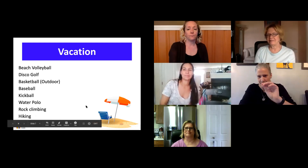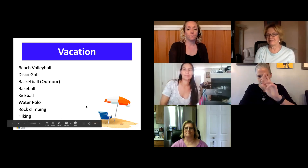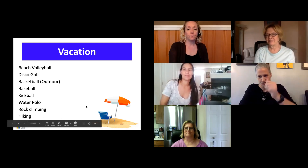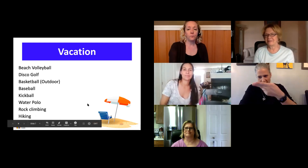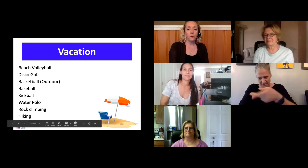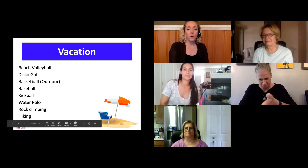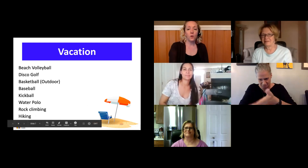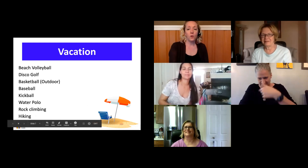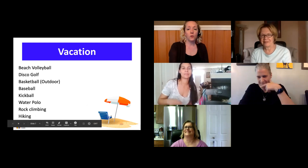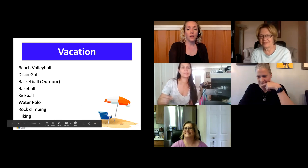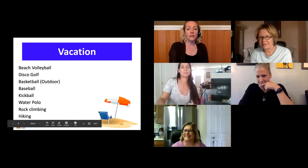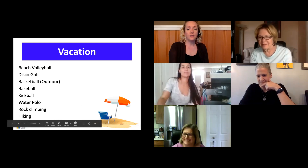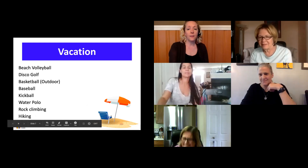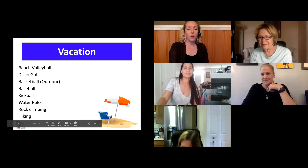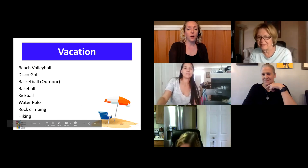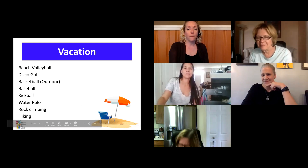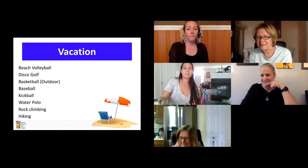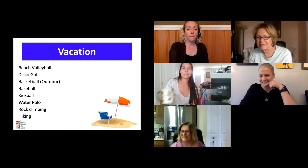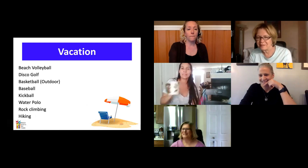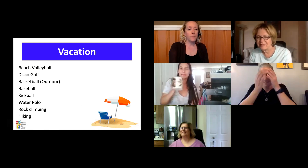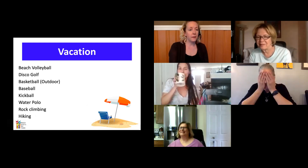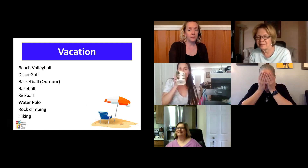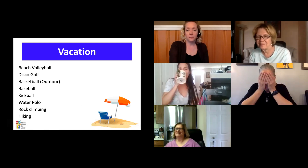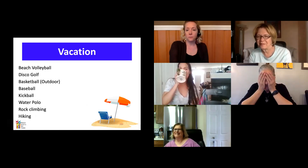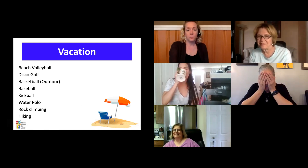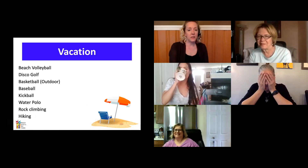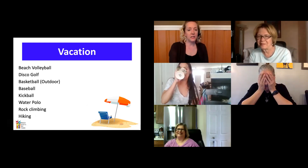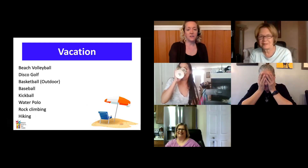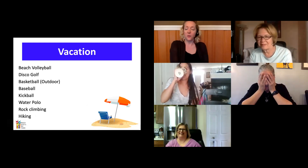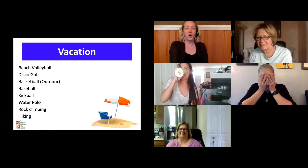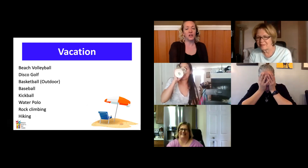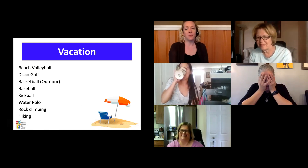Okay, Deborah, pick a different word and make a sentence.